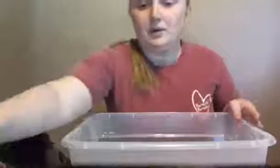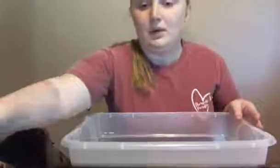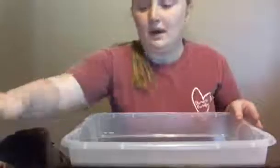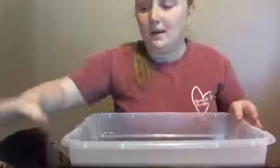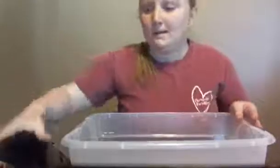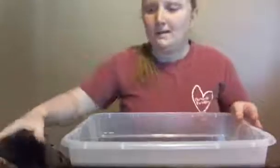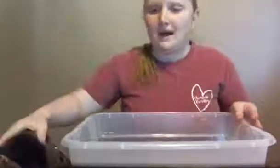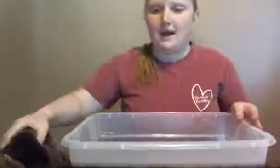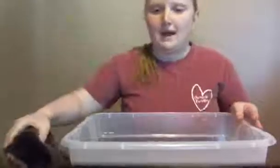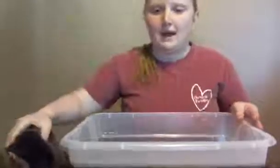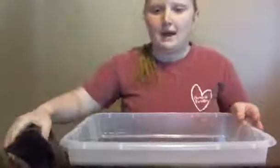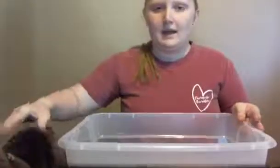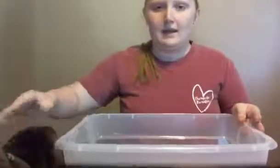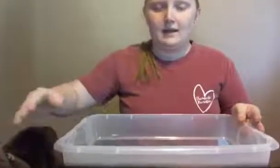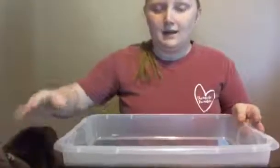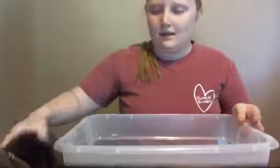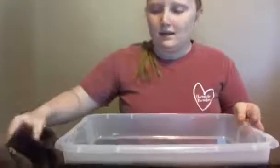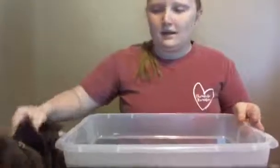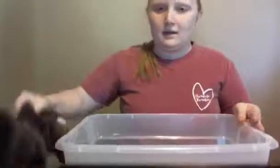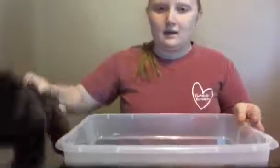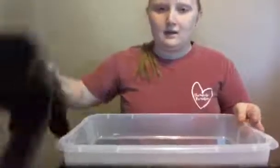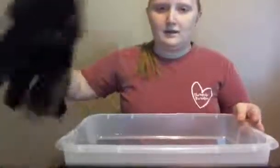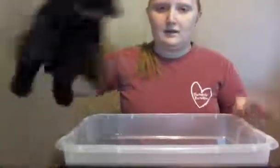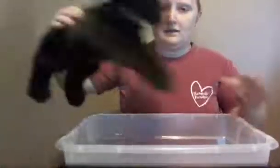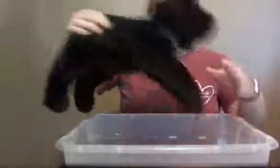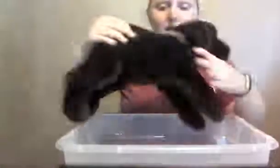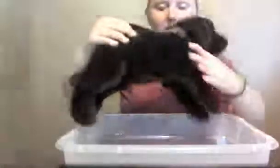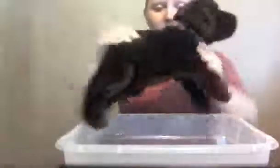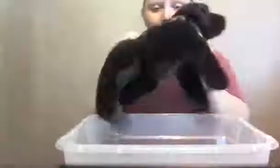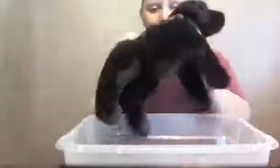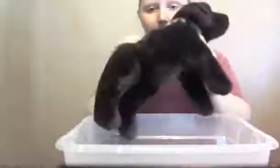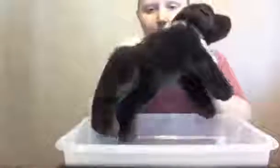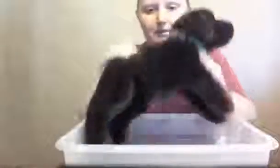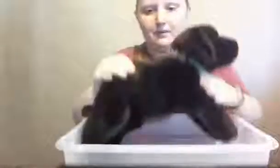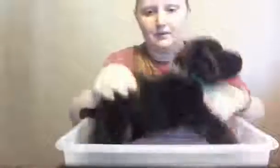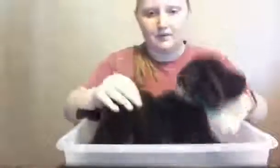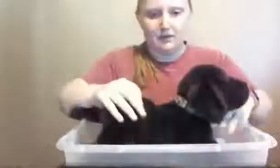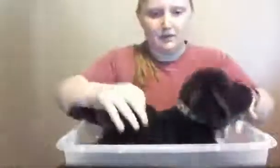put my stuffed animal in it.